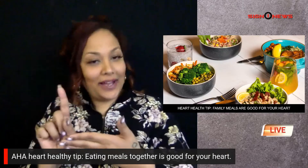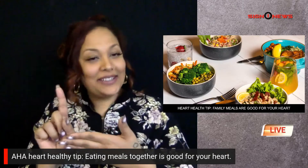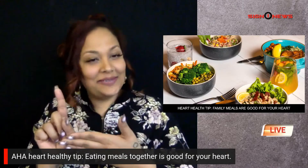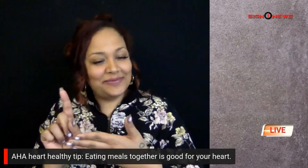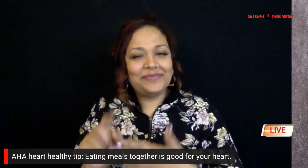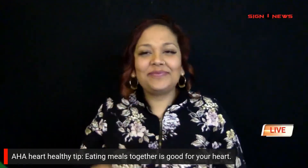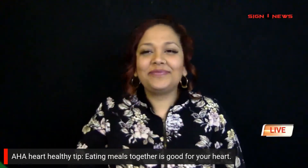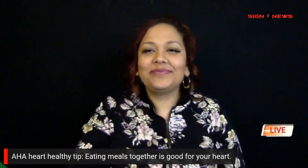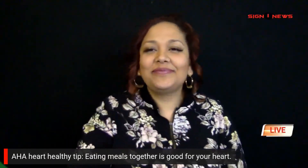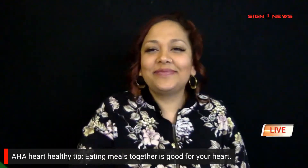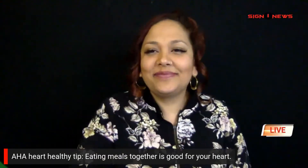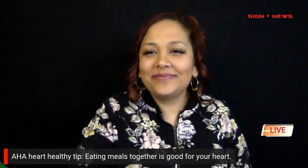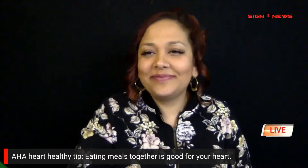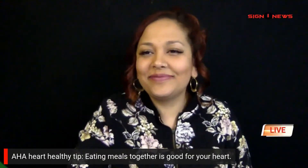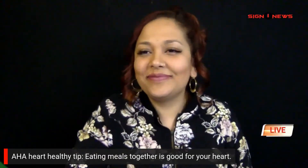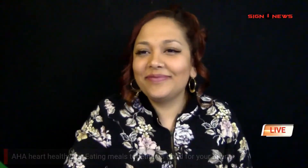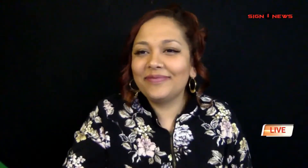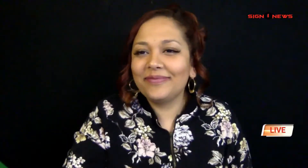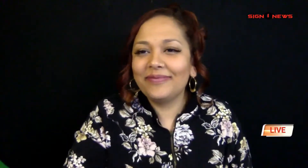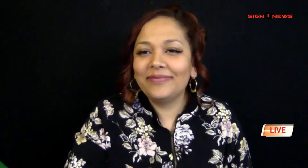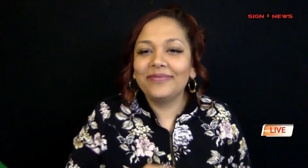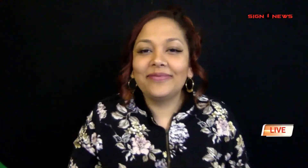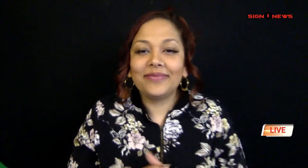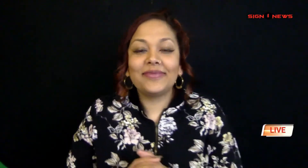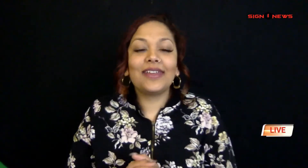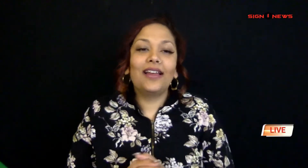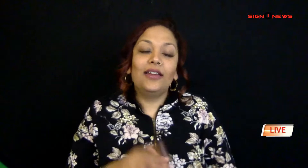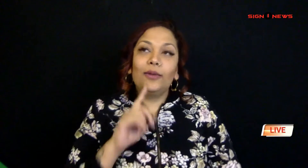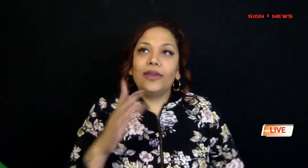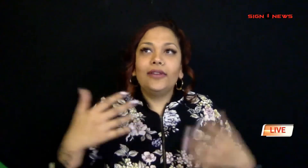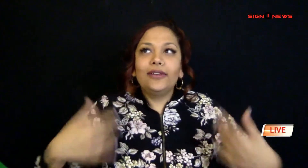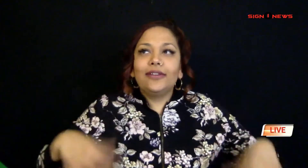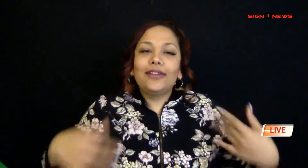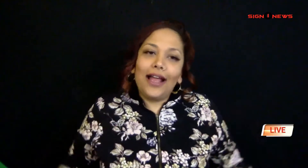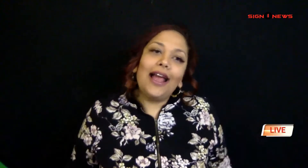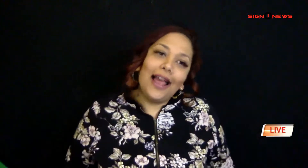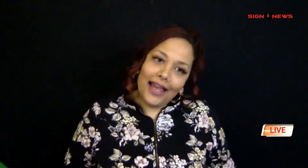And that is your American Heart Association Heart Health Tip of the Week.